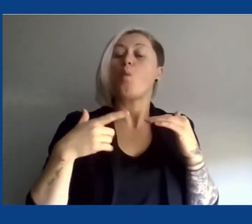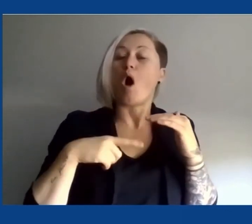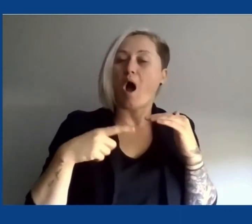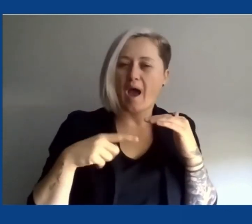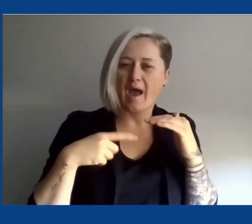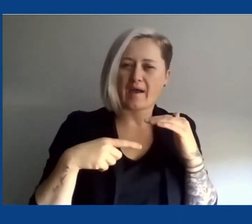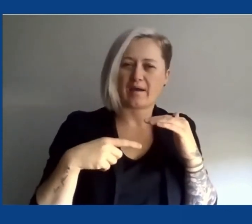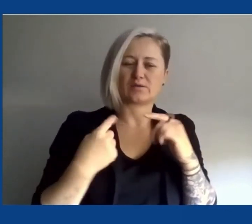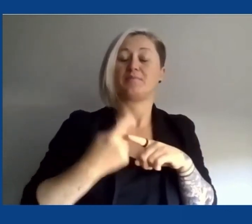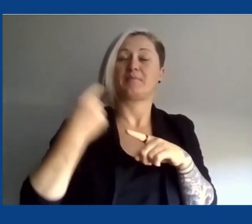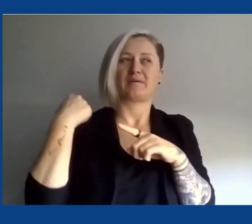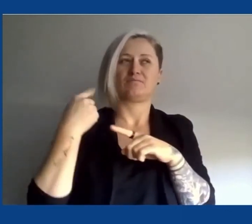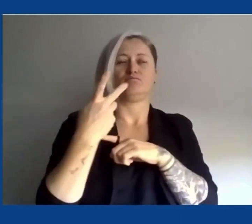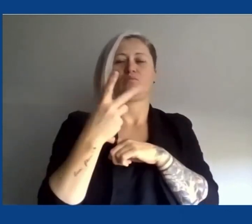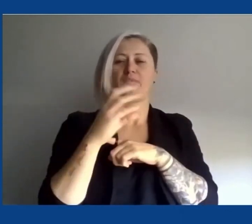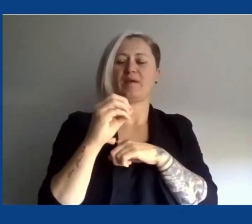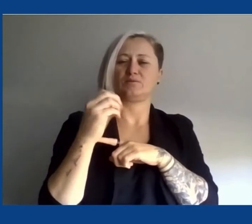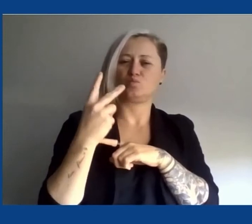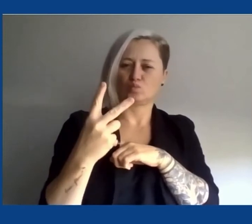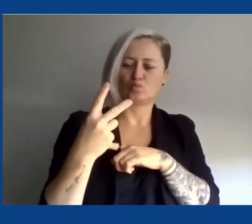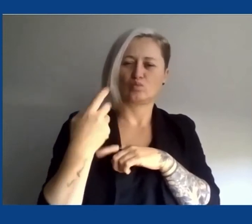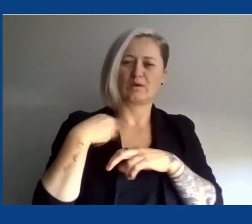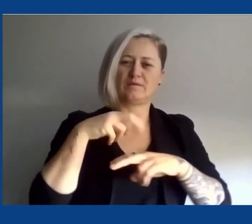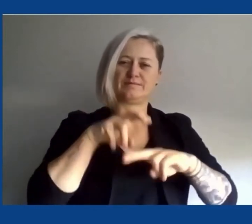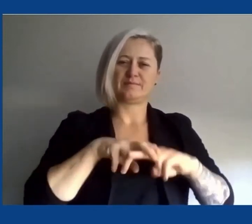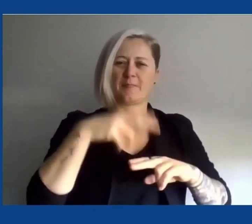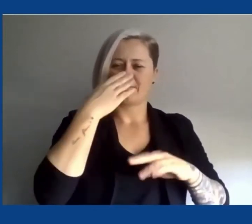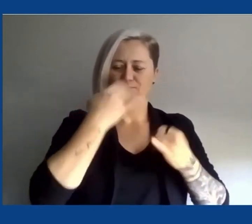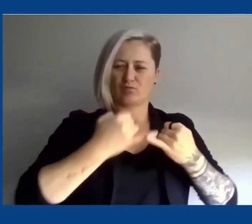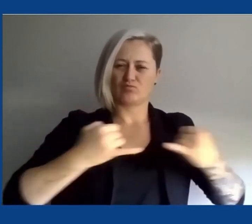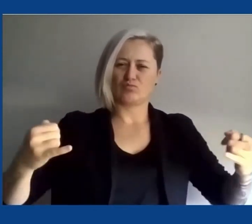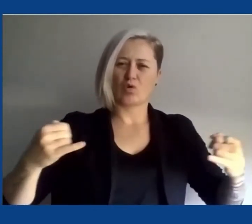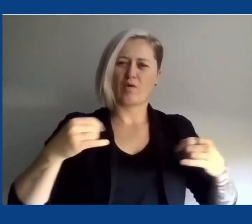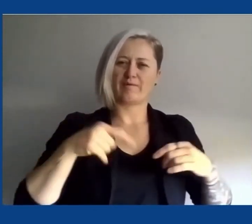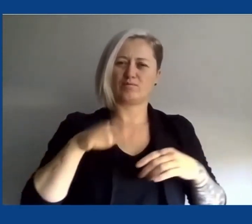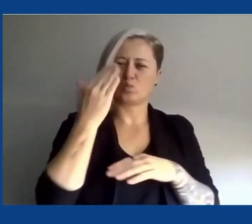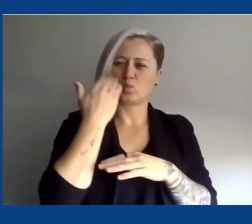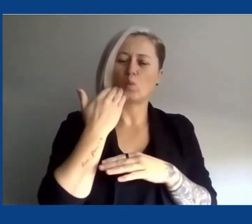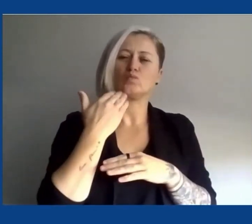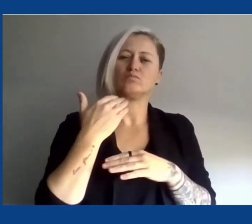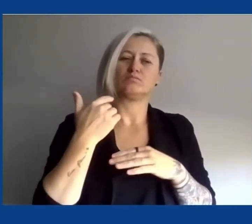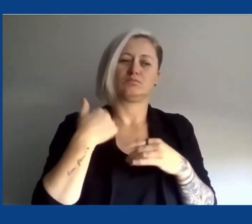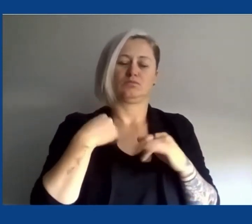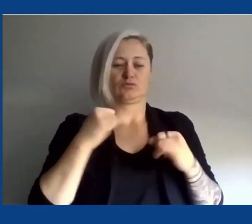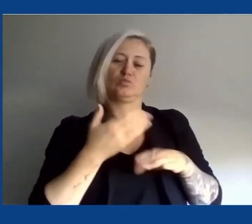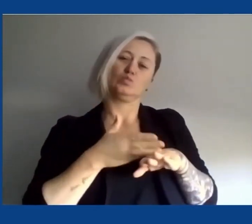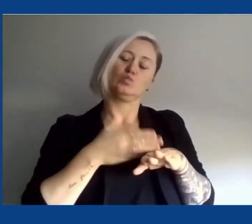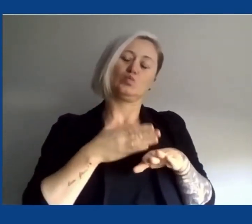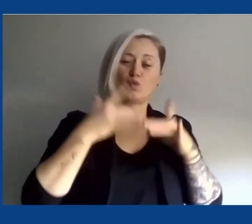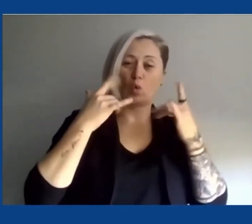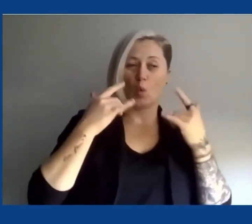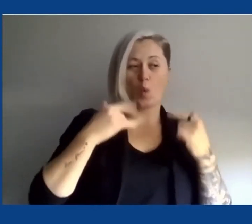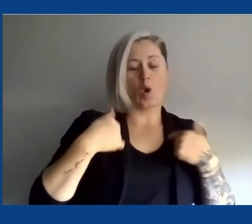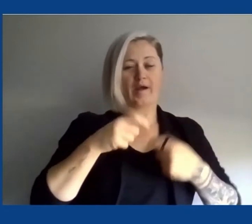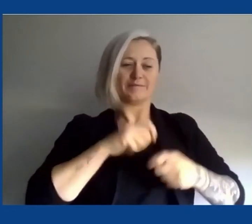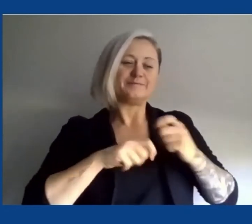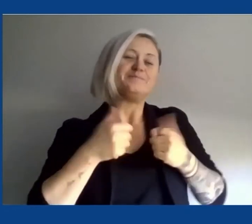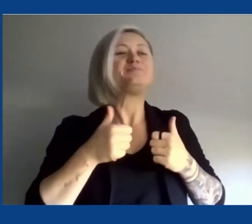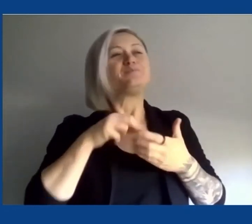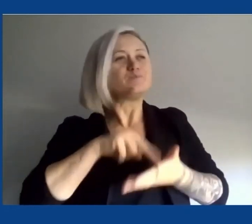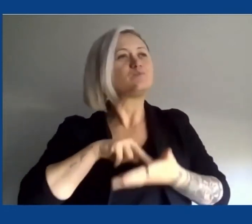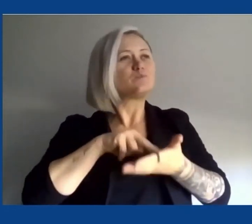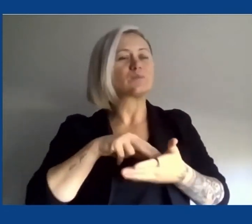2002, I was sitting in the front row of court, a recently admitted lawyer, waiting for proceedings to commence. I was